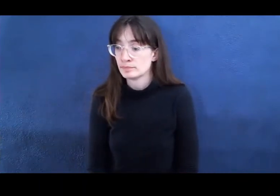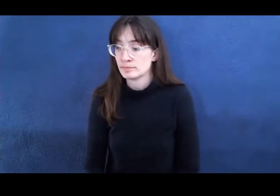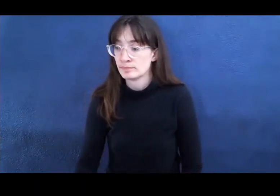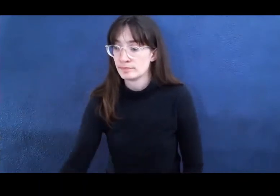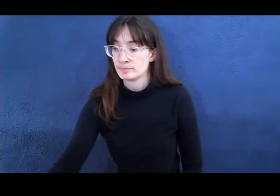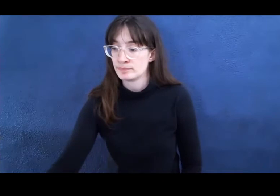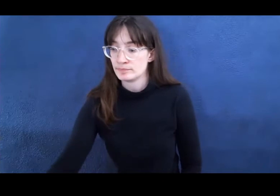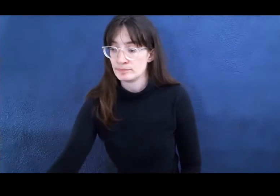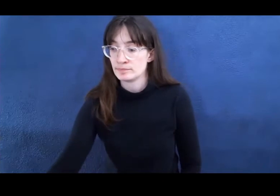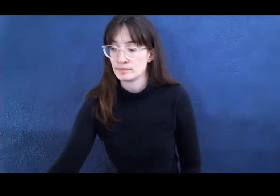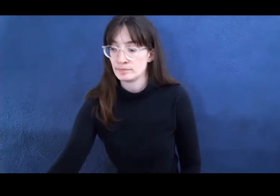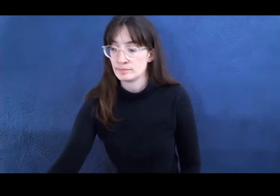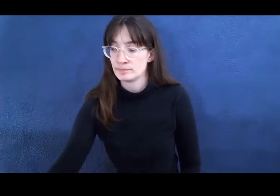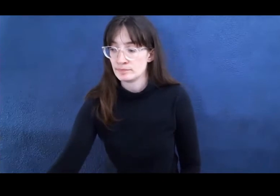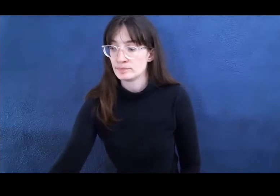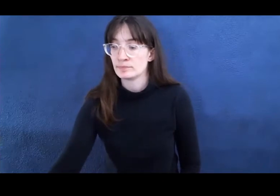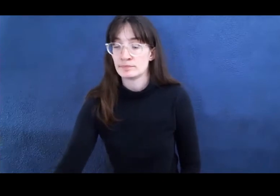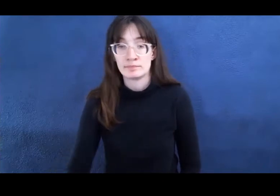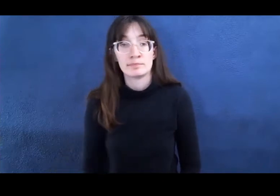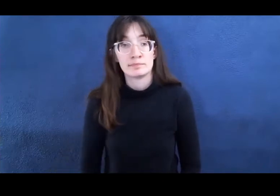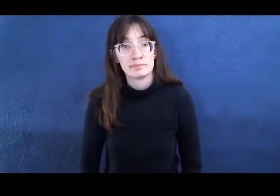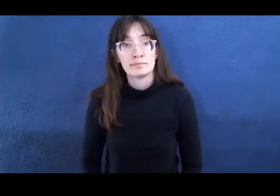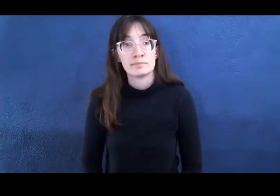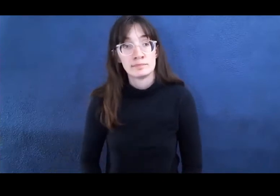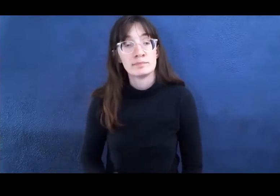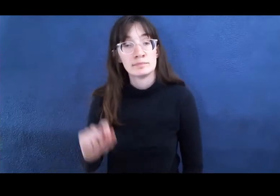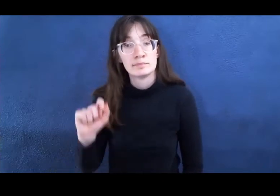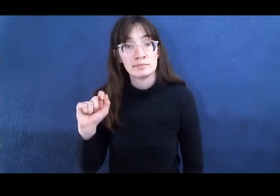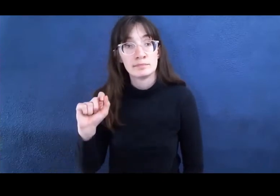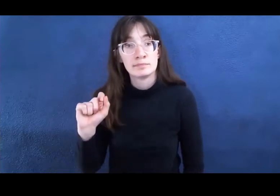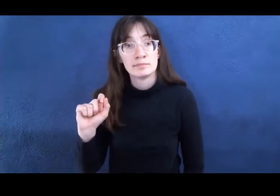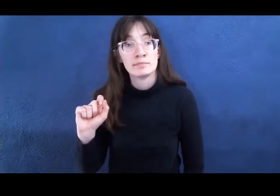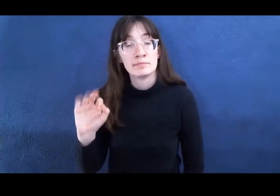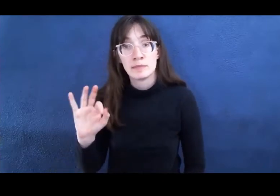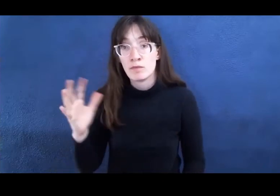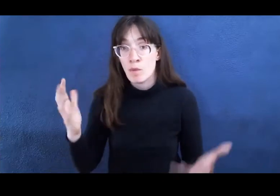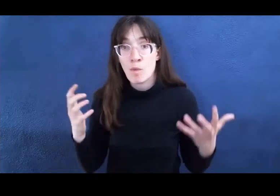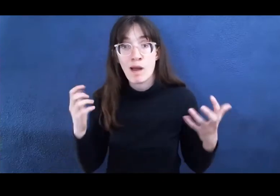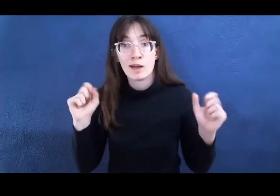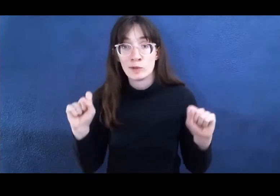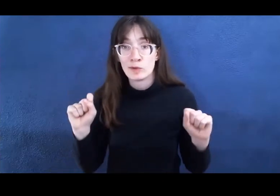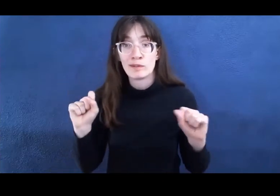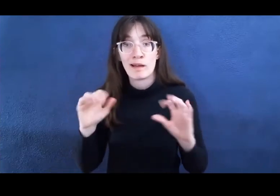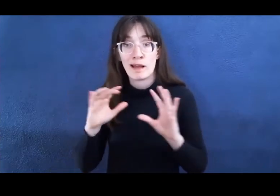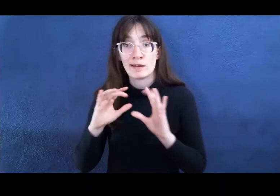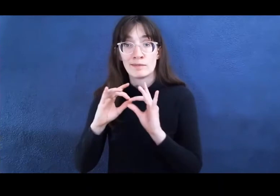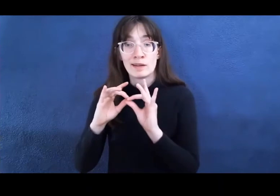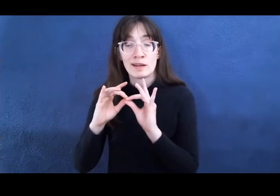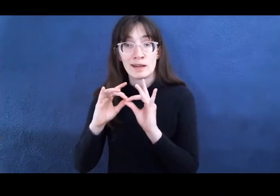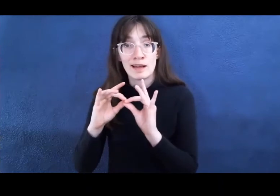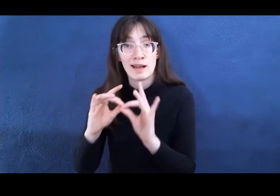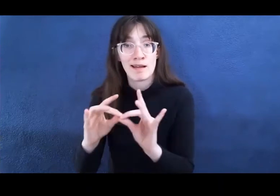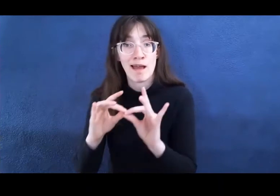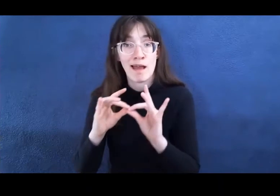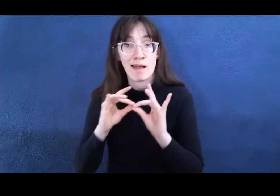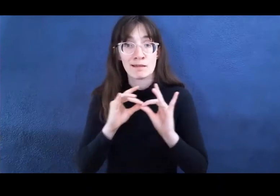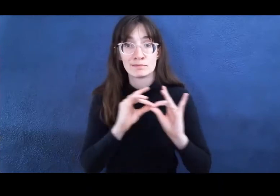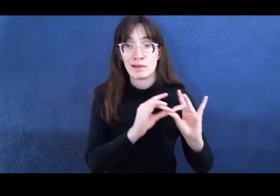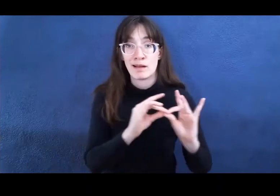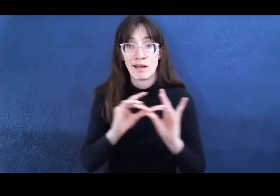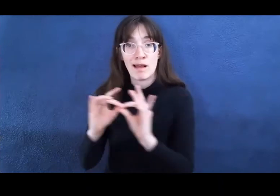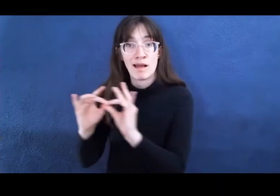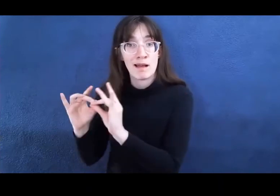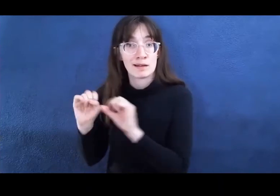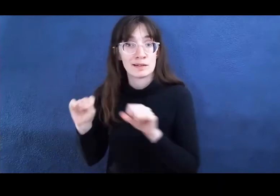If you like, you could experiment with linking these motions, these torso motions together. So that might look